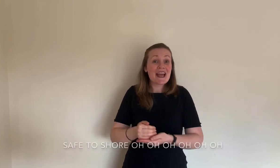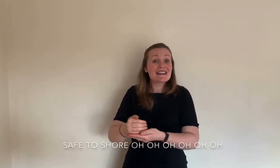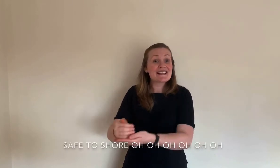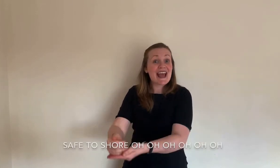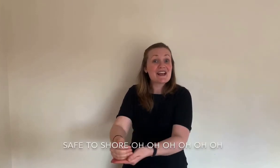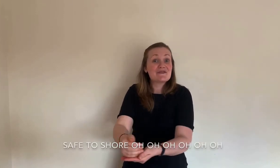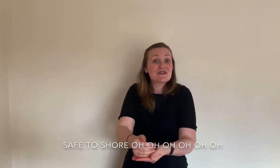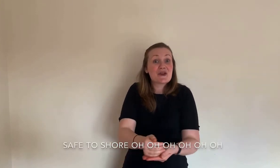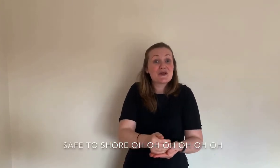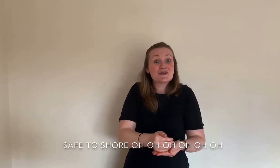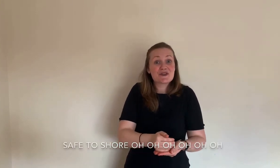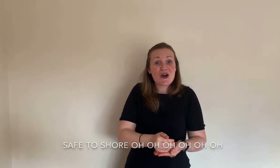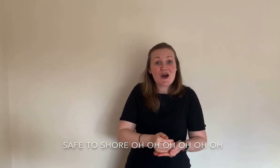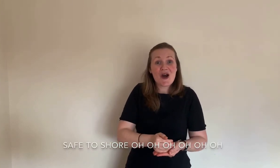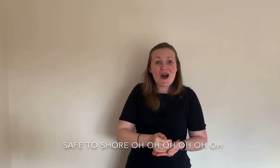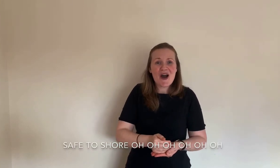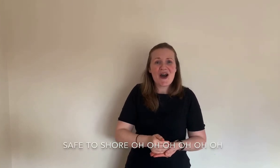shore, safe to